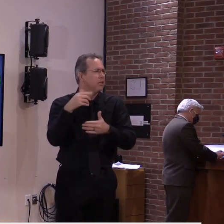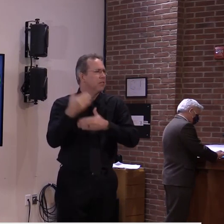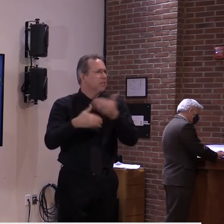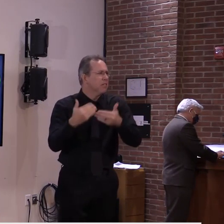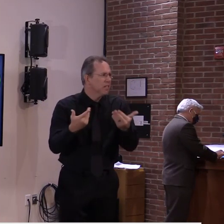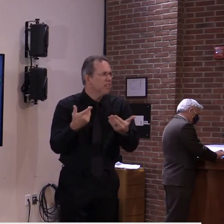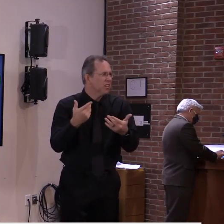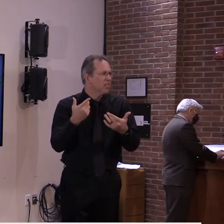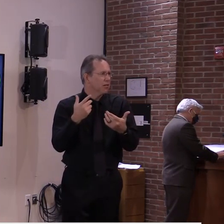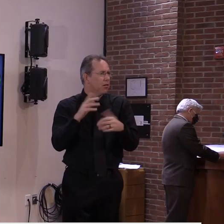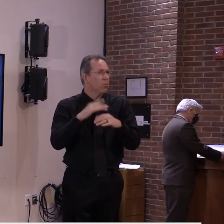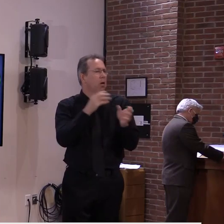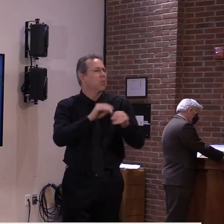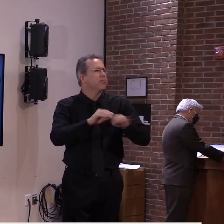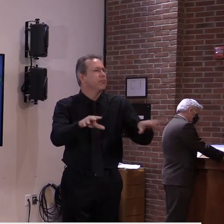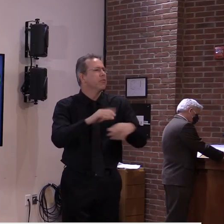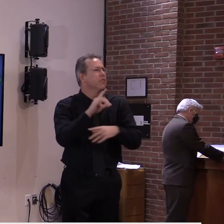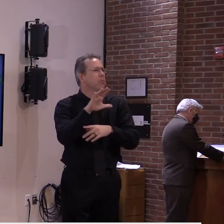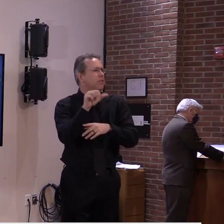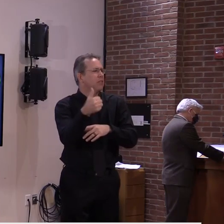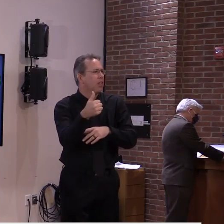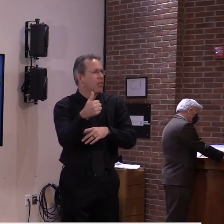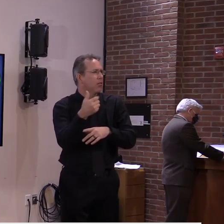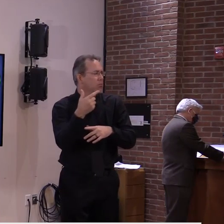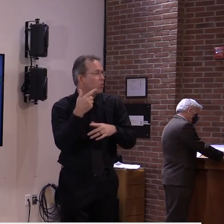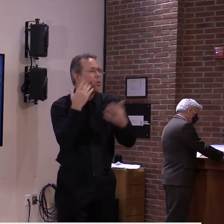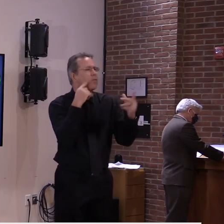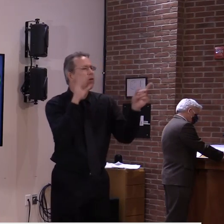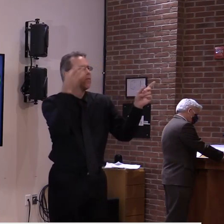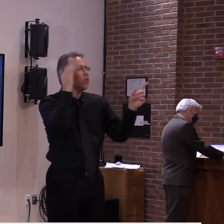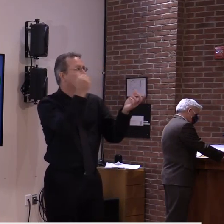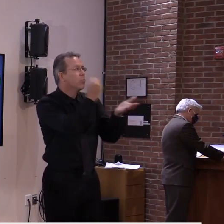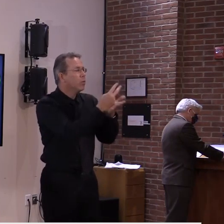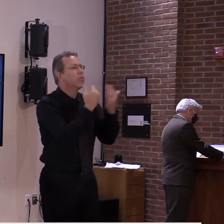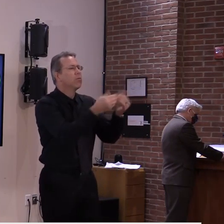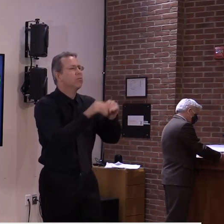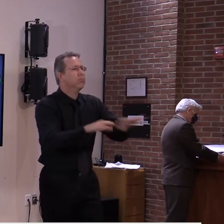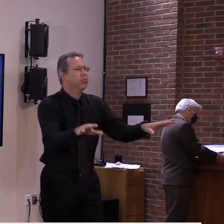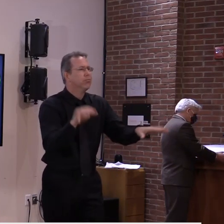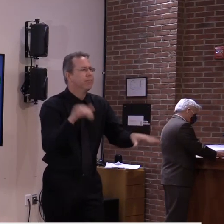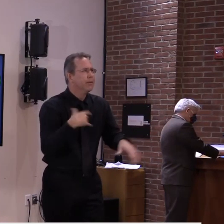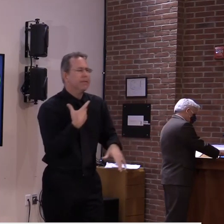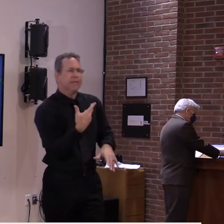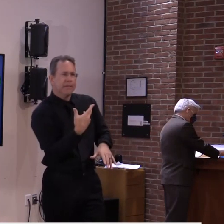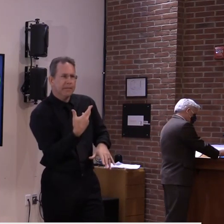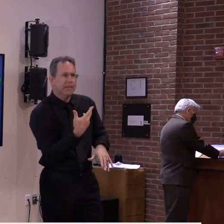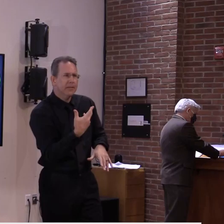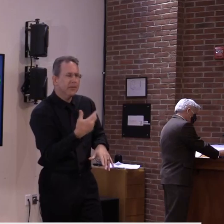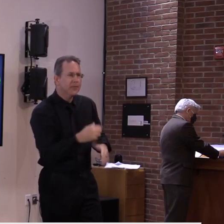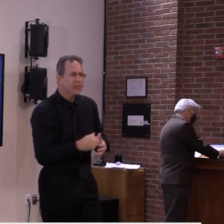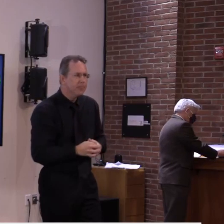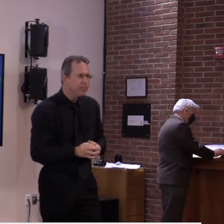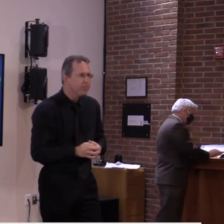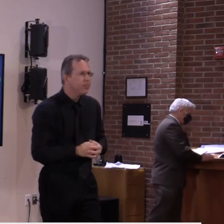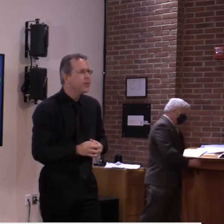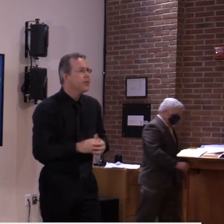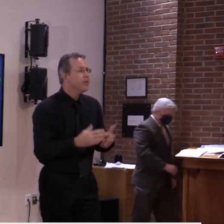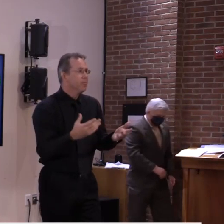get authorization, and Moderna soon after. But it's not as though they've been continuing to